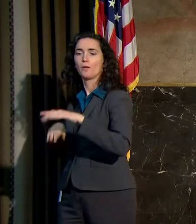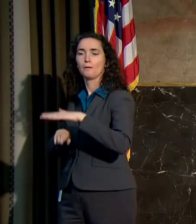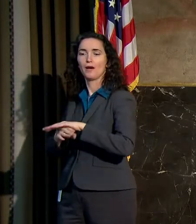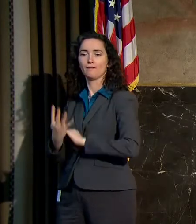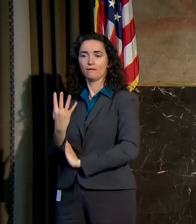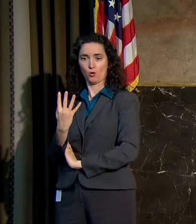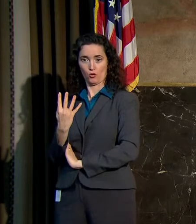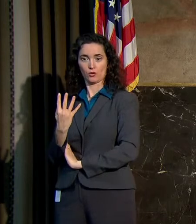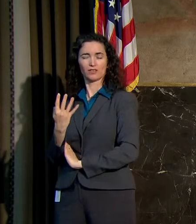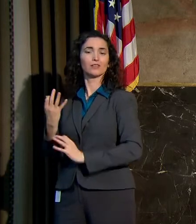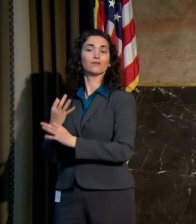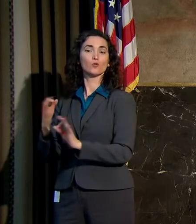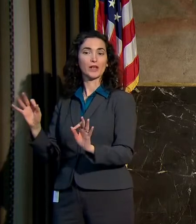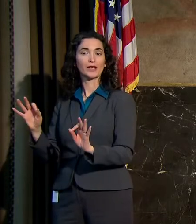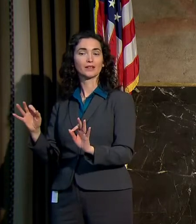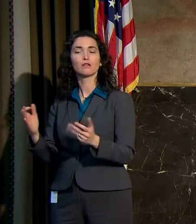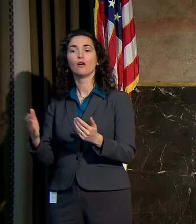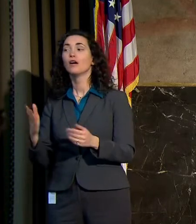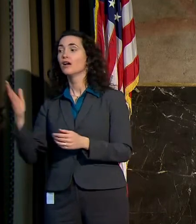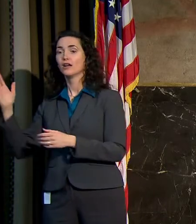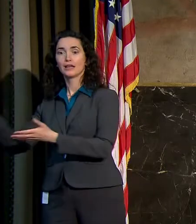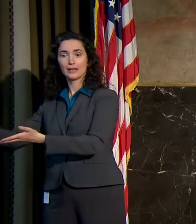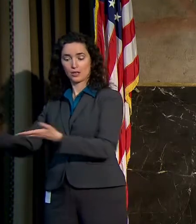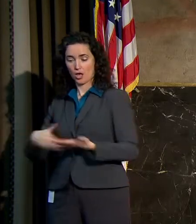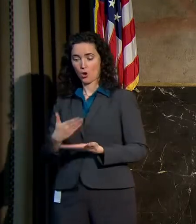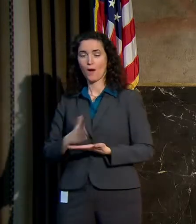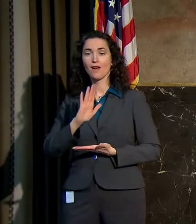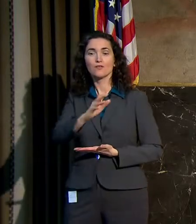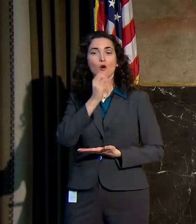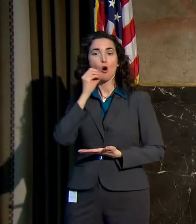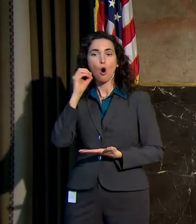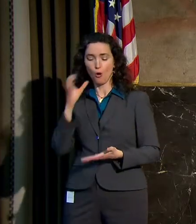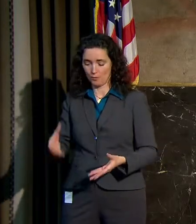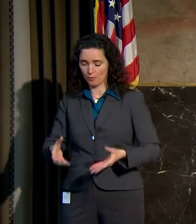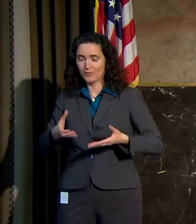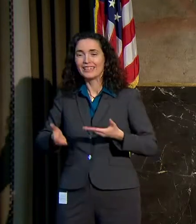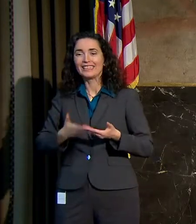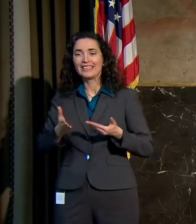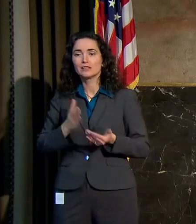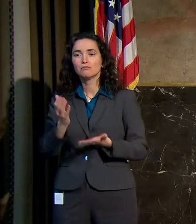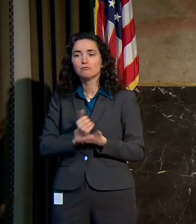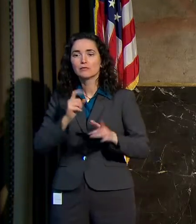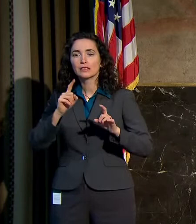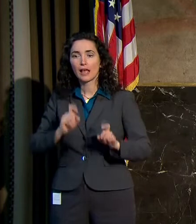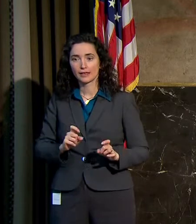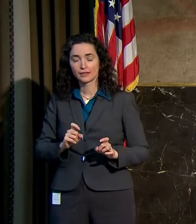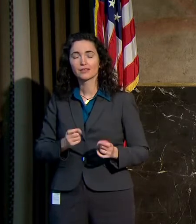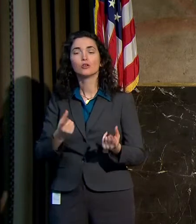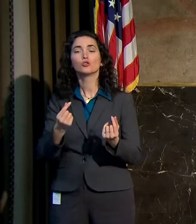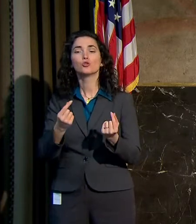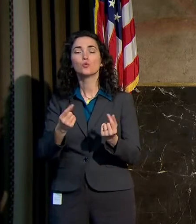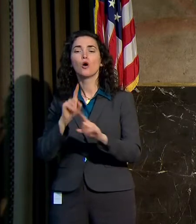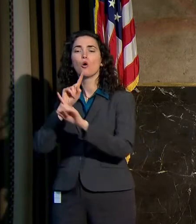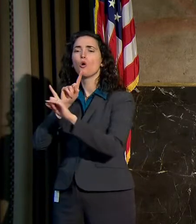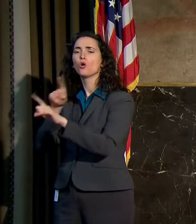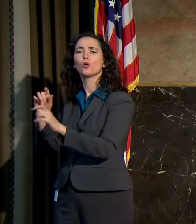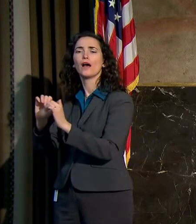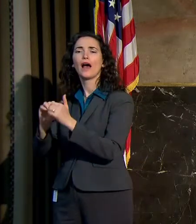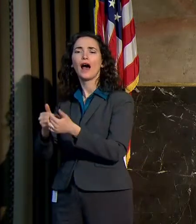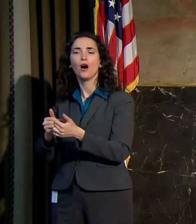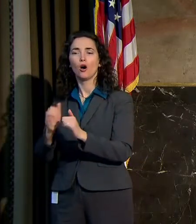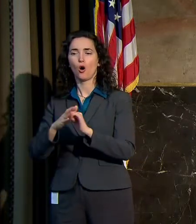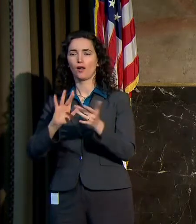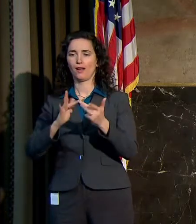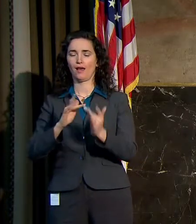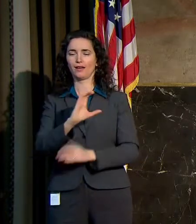making tests more accessible and available to everyone. And you can place your order by